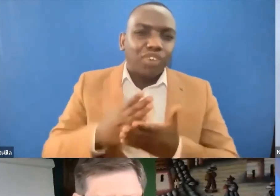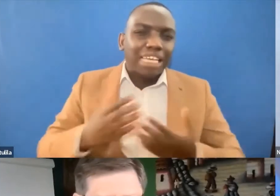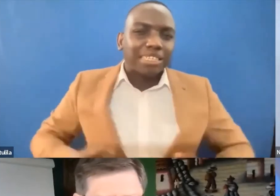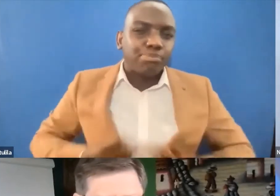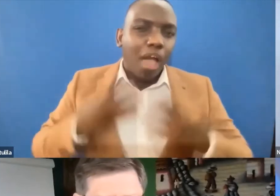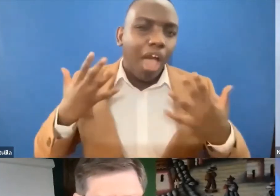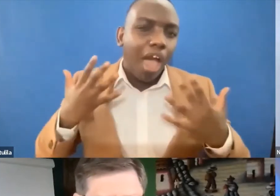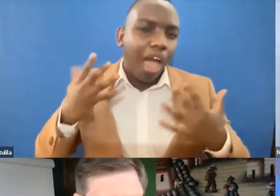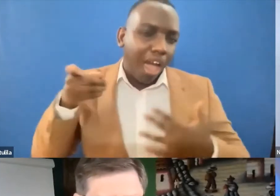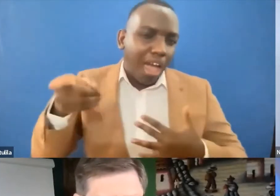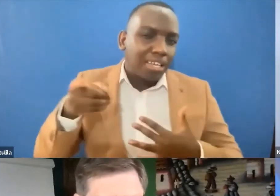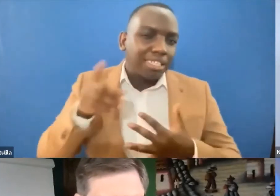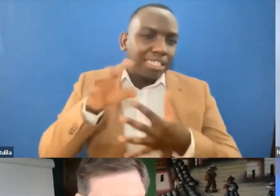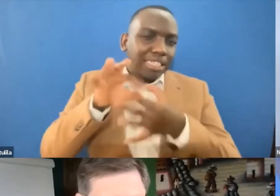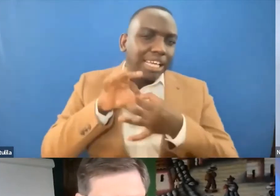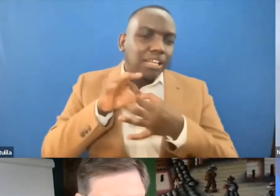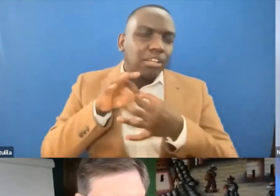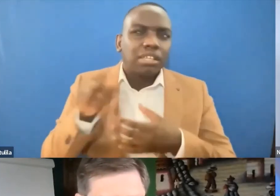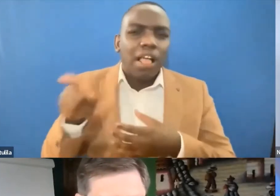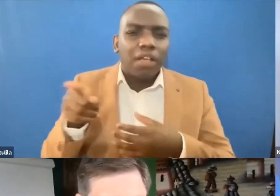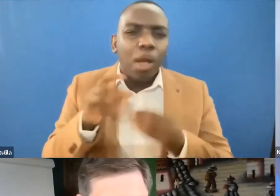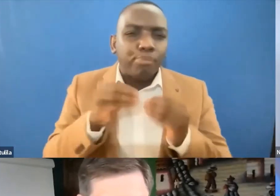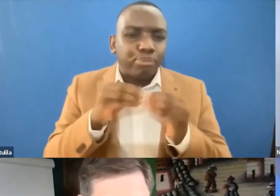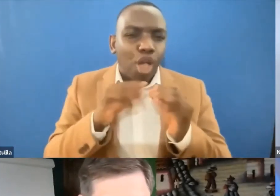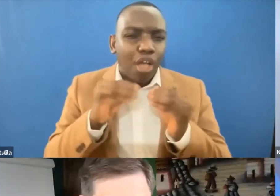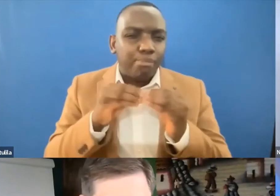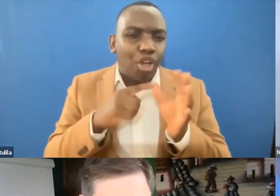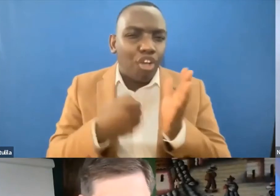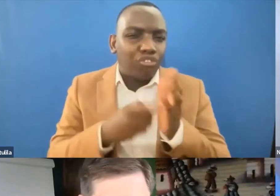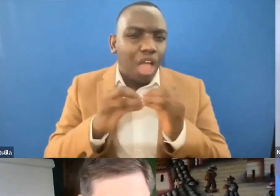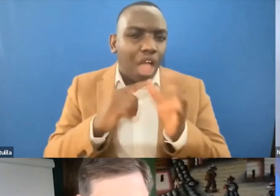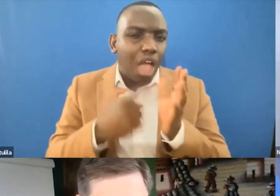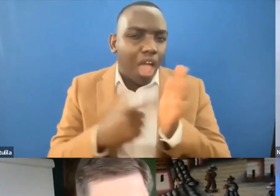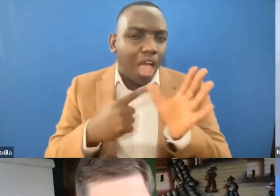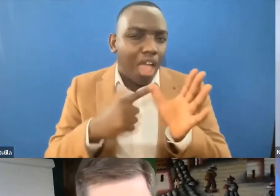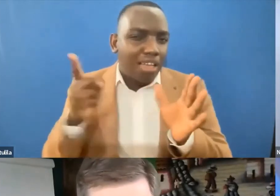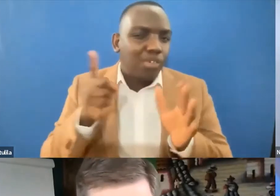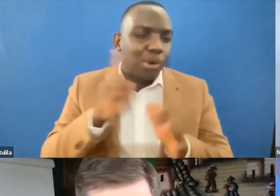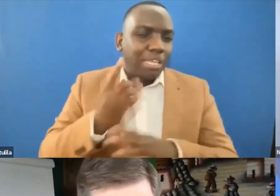there was a fantastic deaf woman. She was very inspiring.